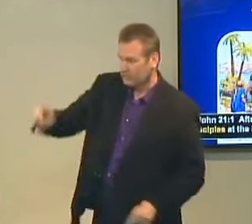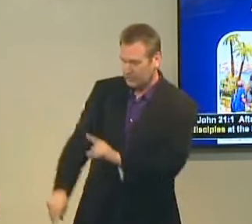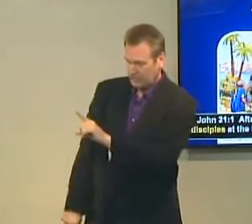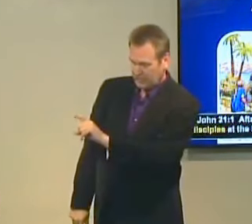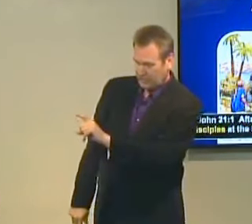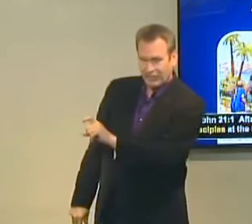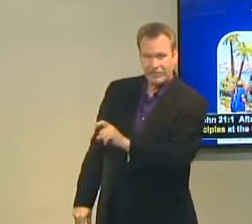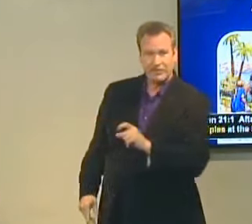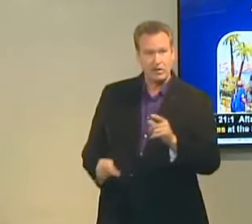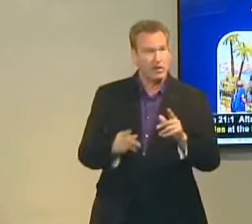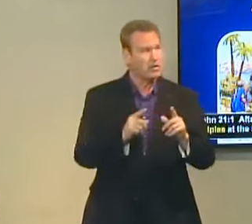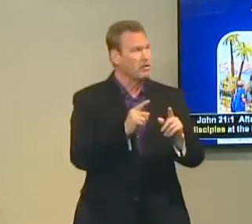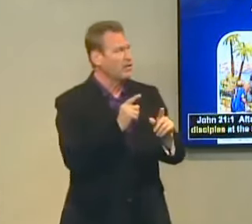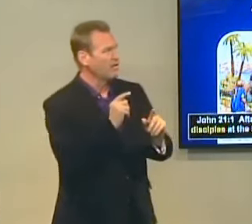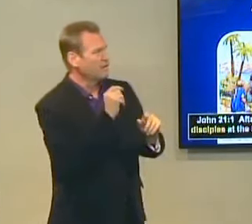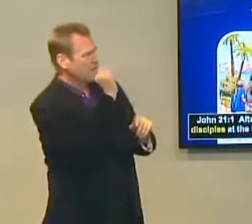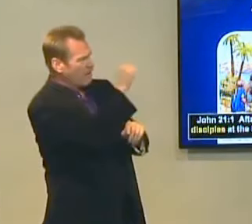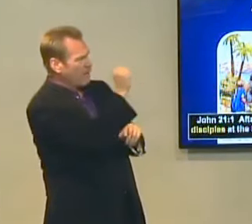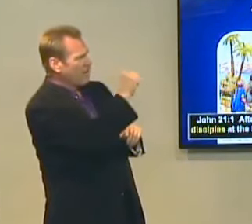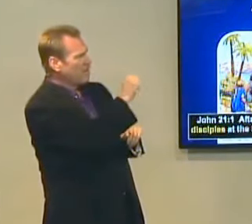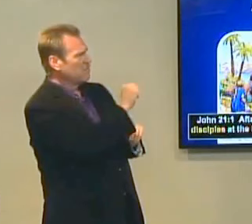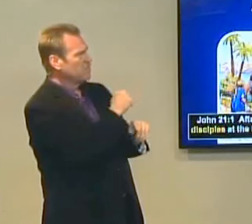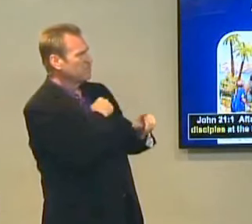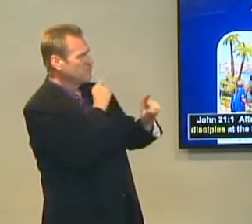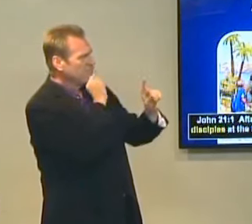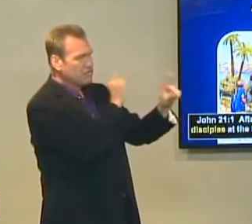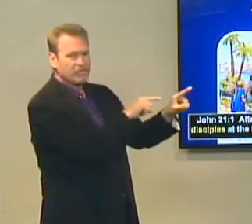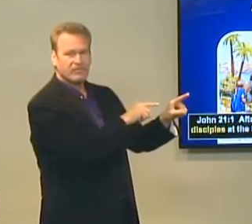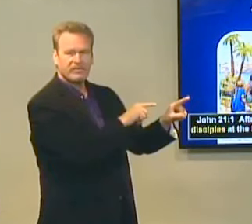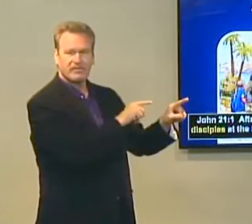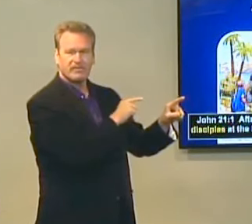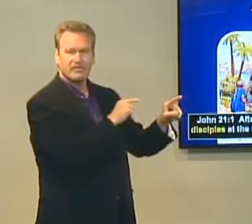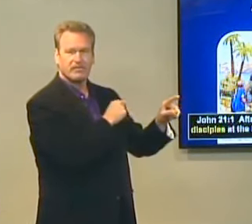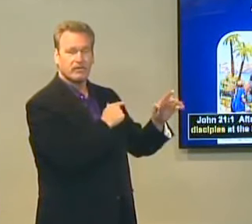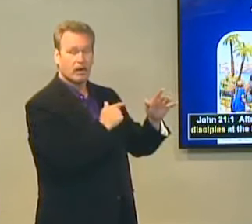Do you love me more than the others Peter? And Peter said yes Lord.